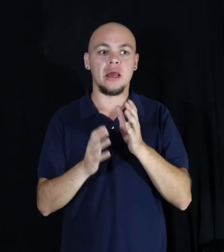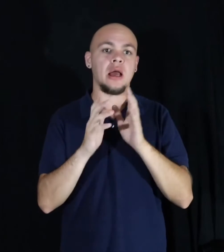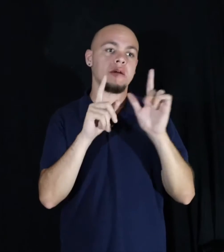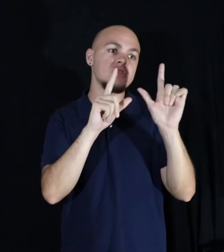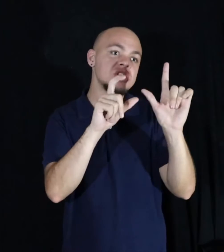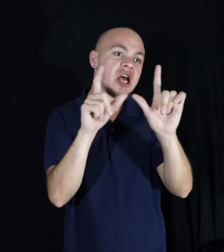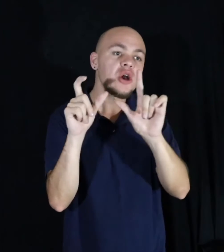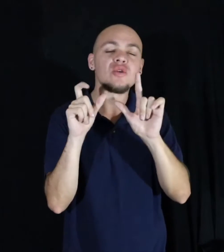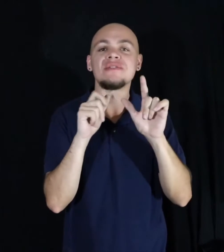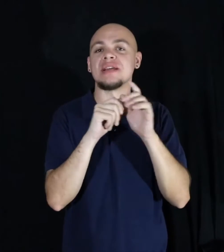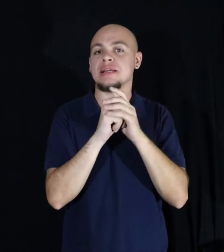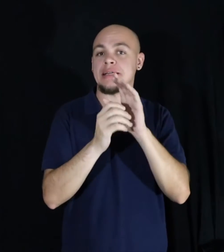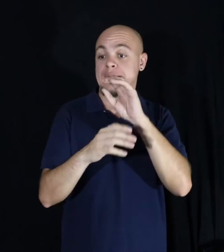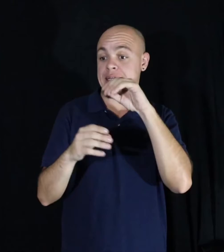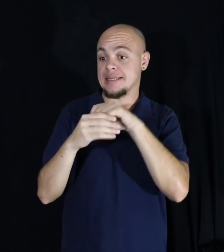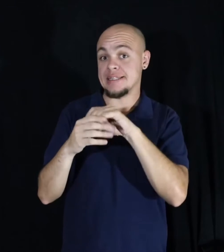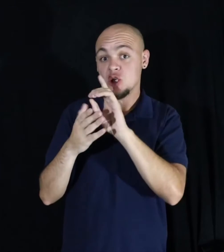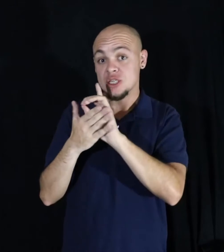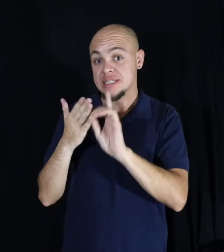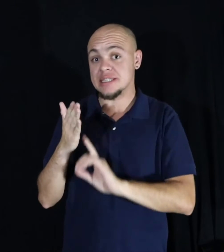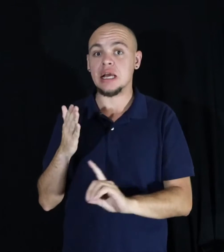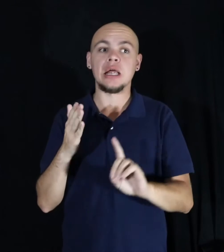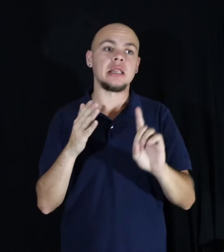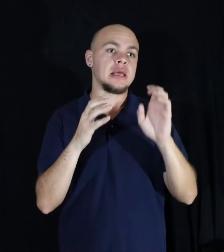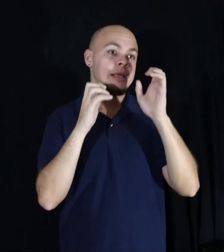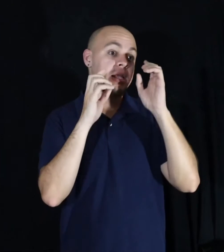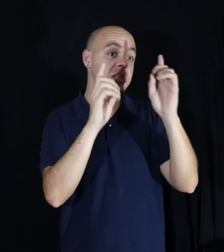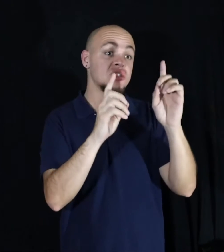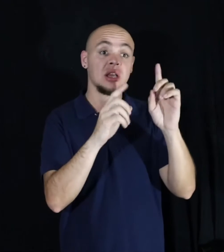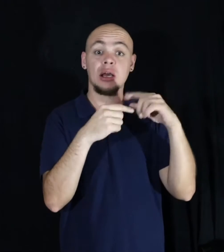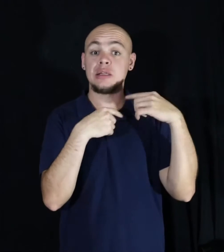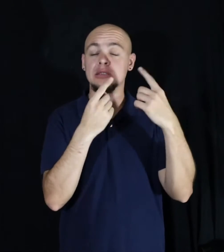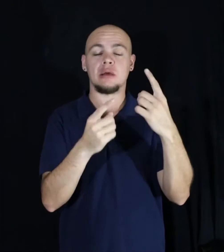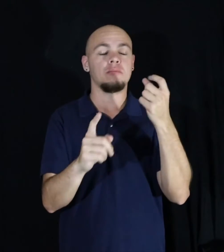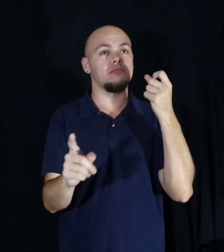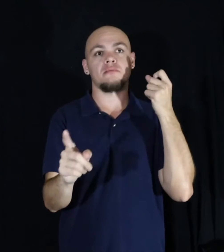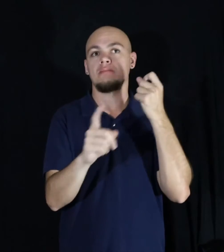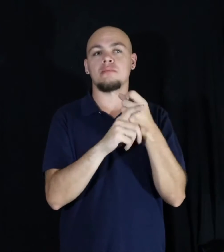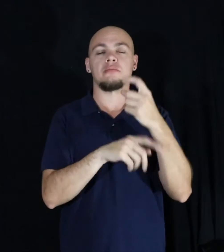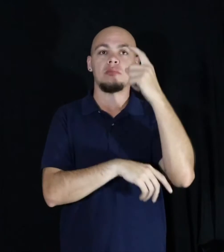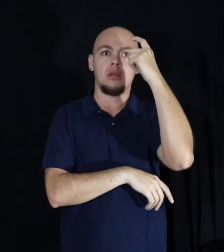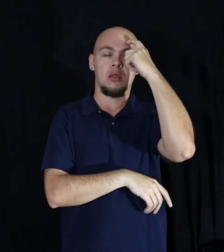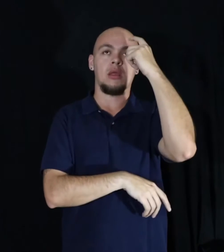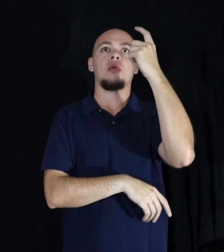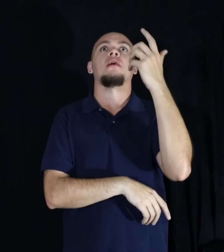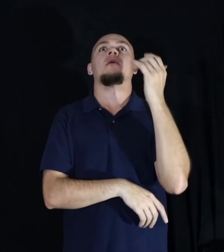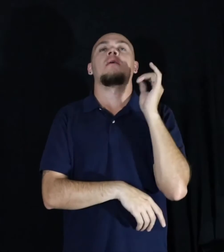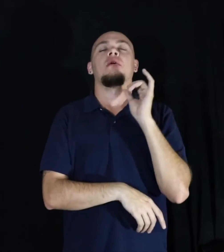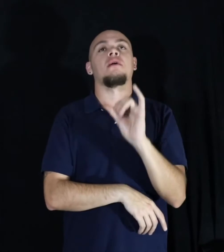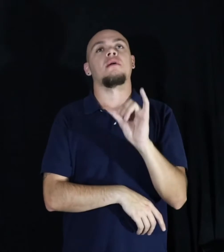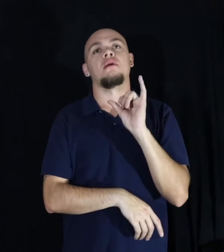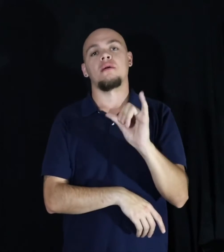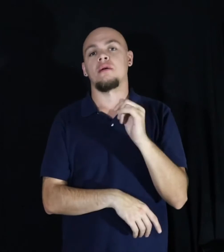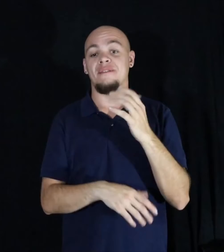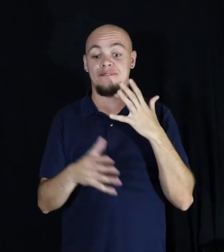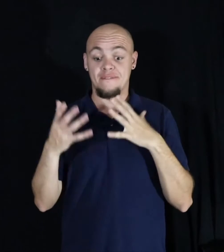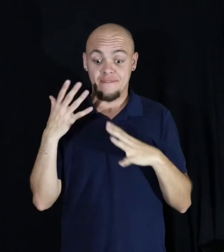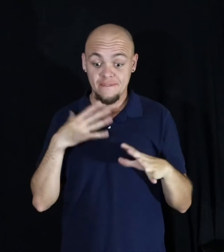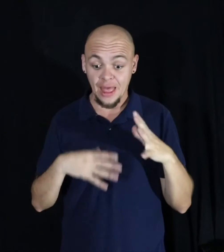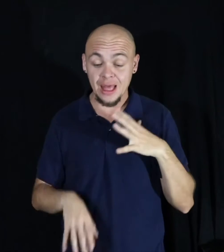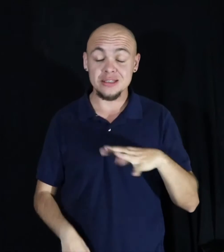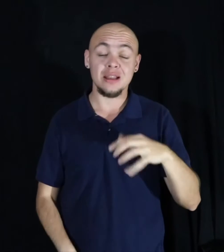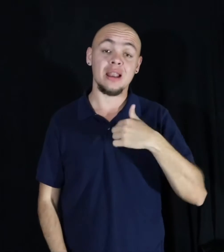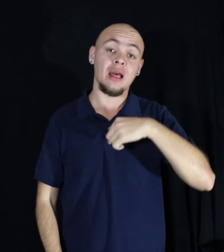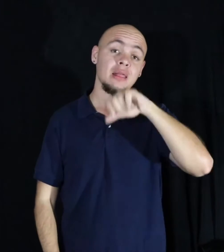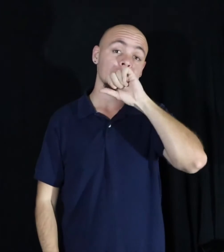photography, interior design, even early childhood education until one day it finally dawned on me that I loved fashion.